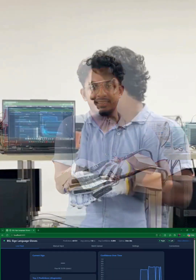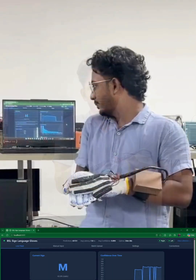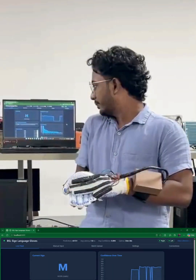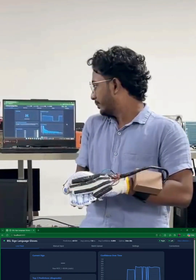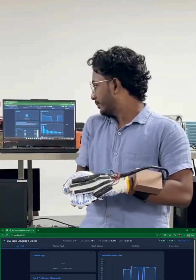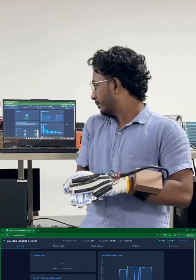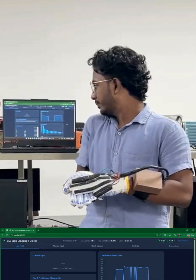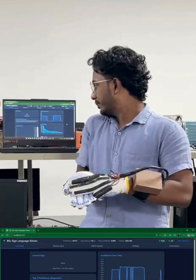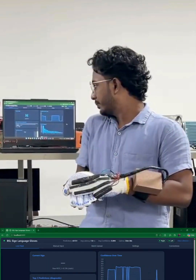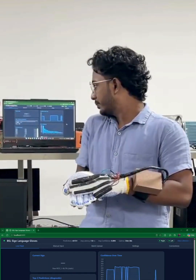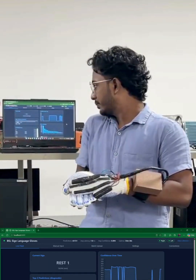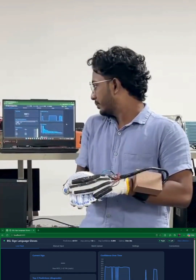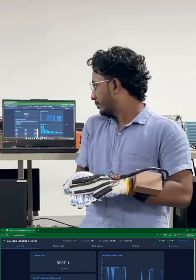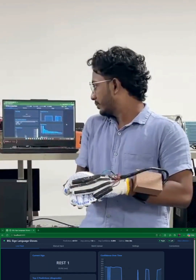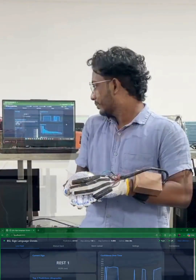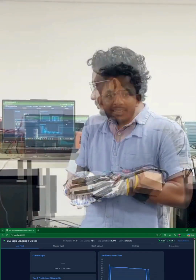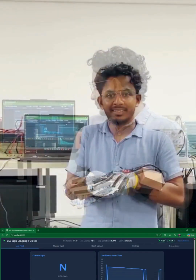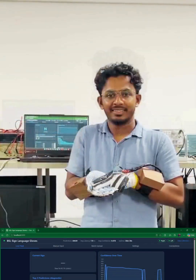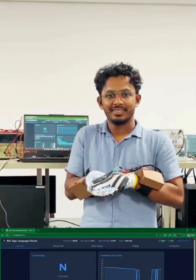M